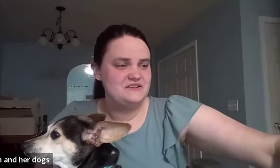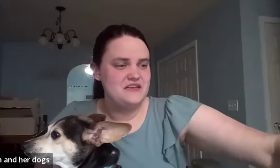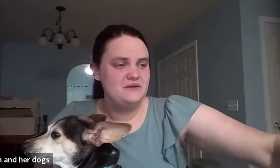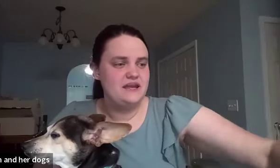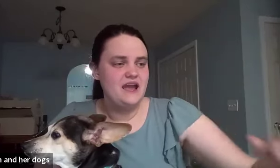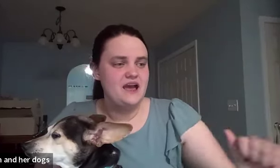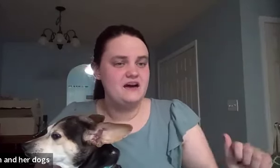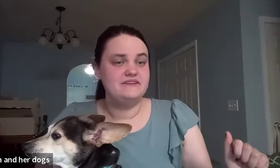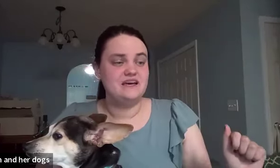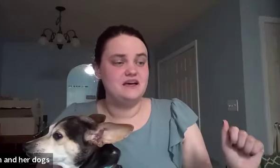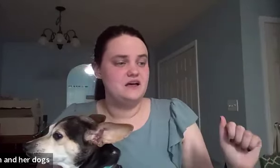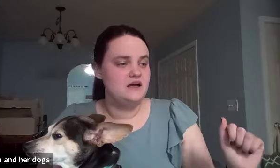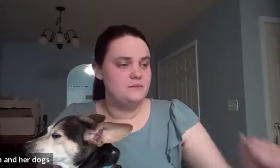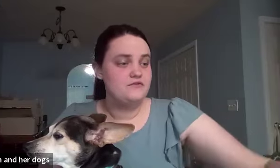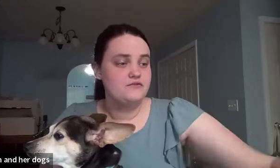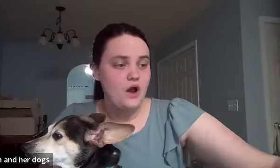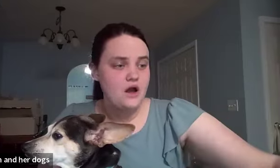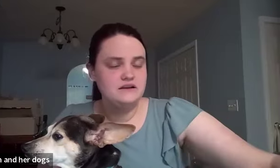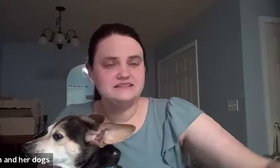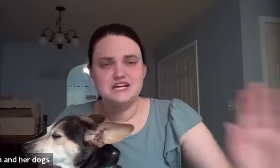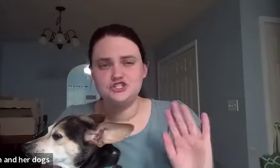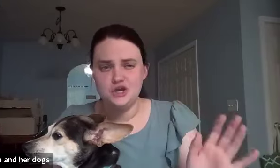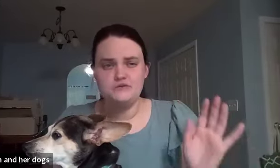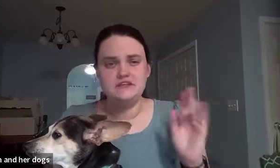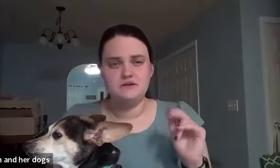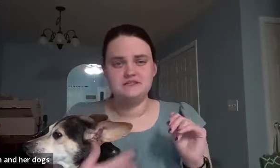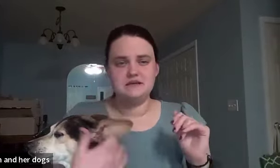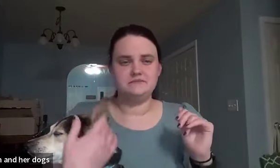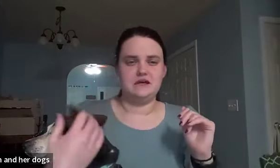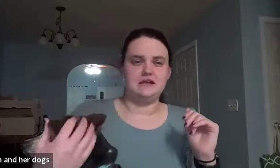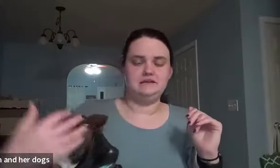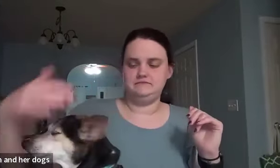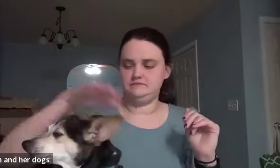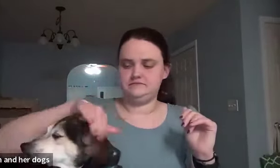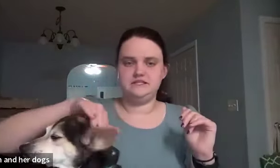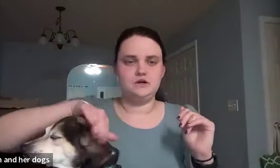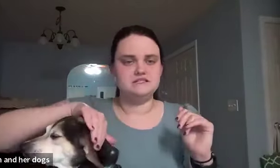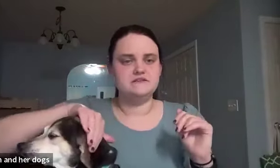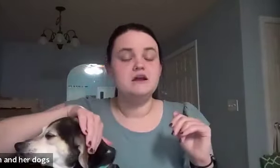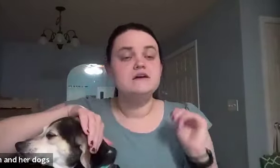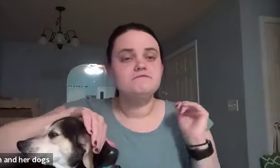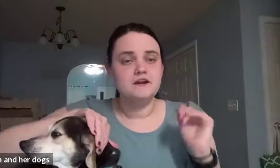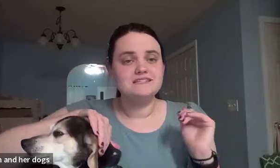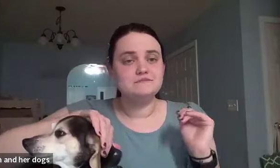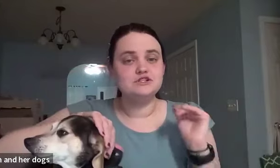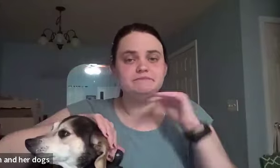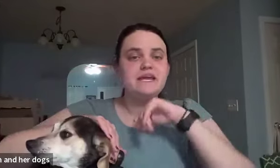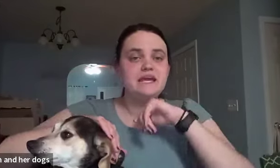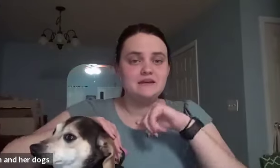So then we have frog / toad. They do have the same sign. My dog is in the way. Very similar to